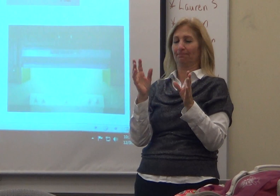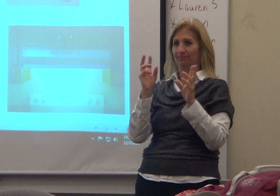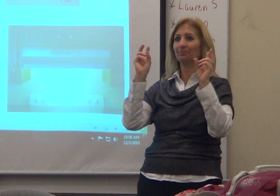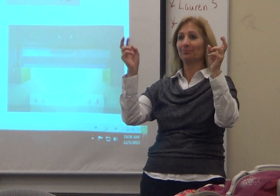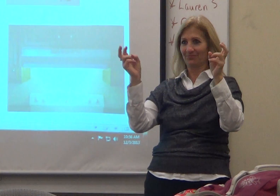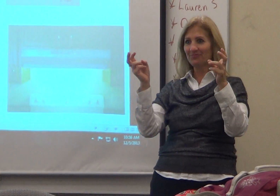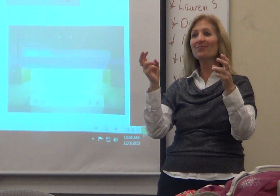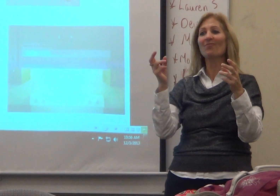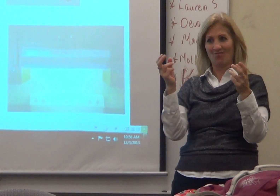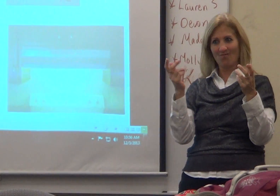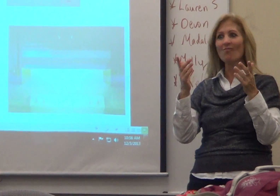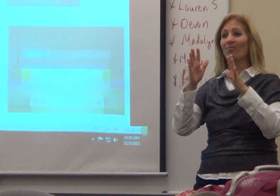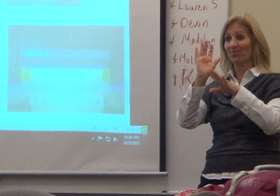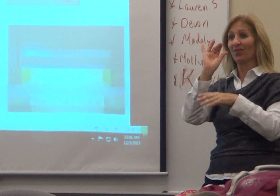as if the human body would be.